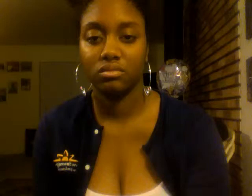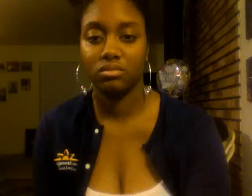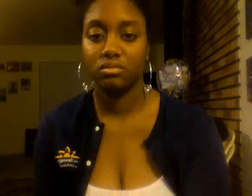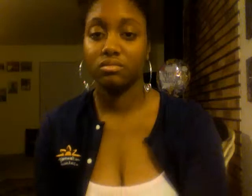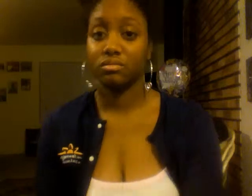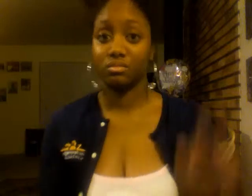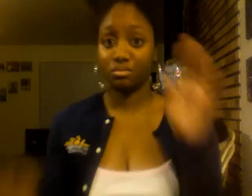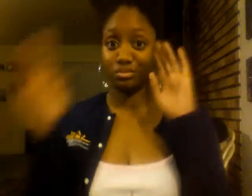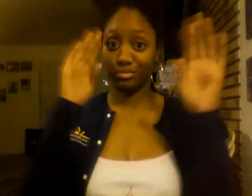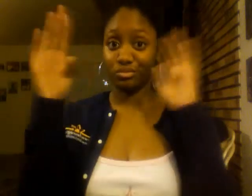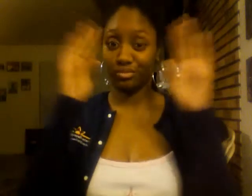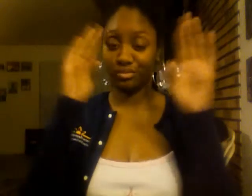Thank you.